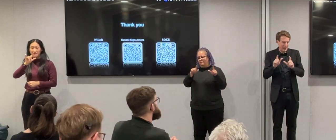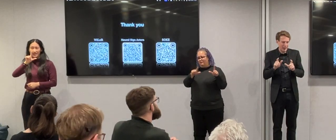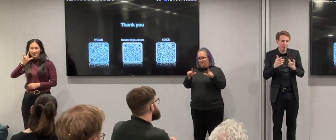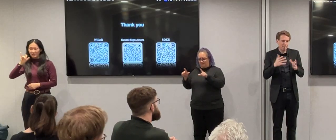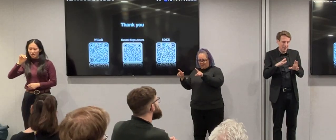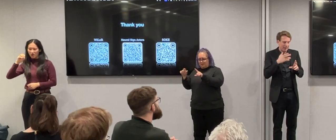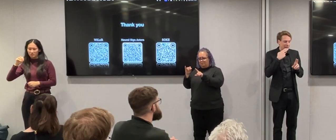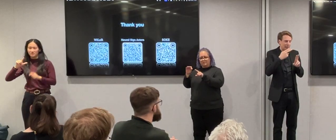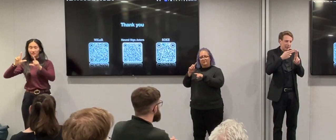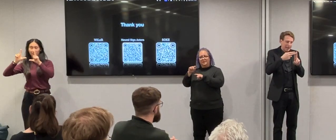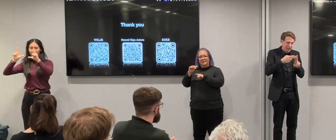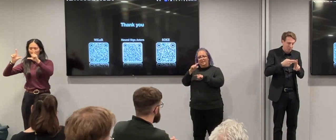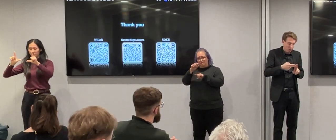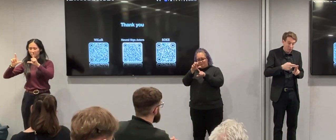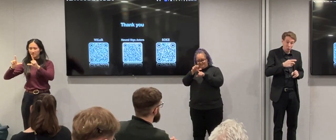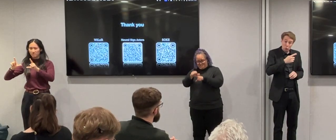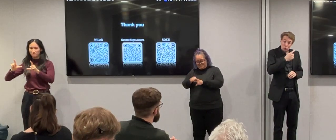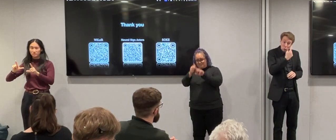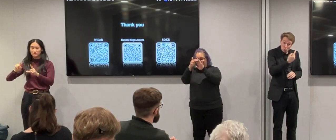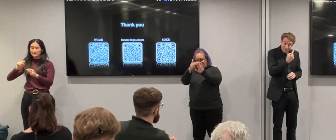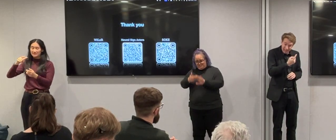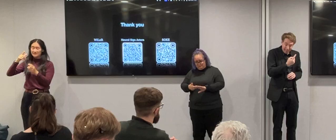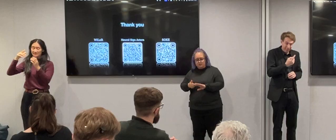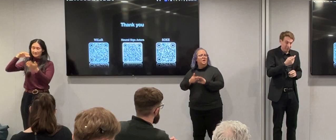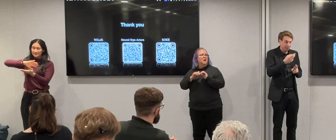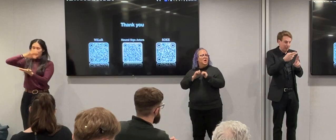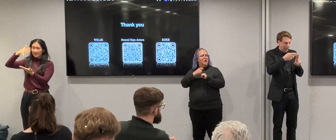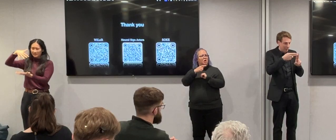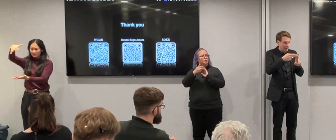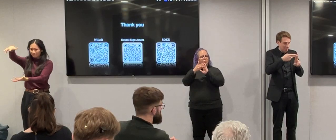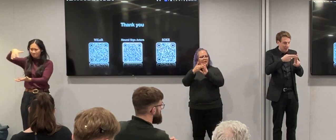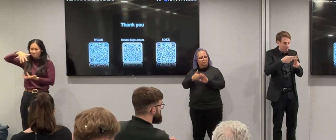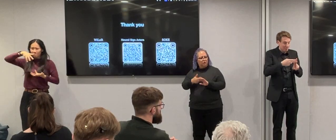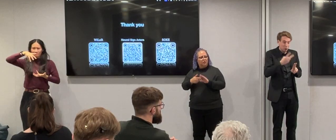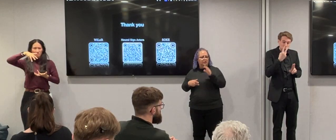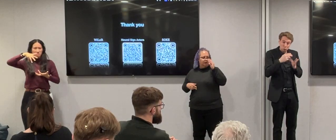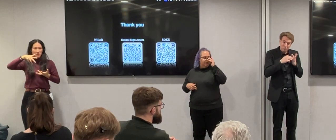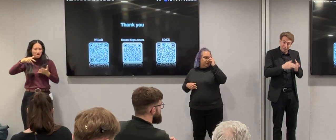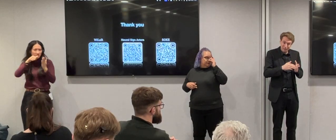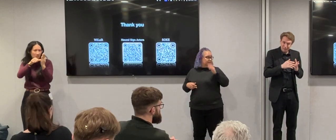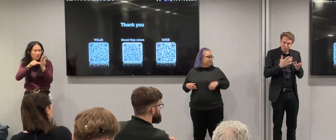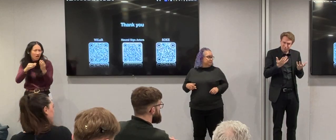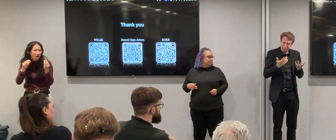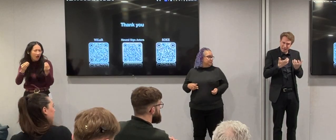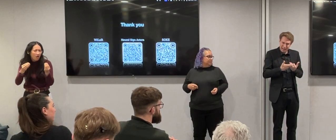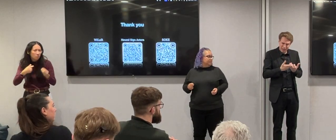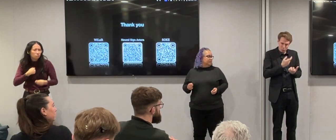and labeled yourselves? Just interested in how you labeled it. So we have a very